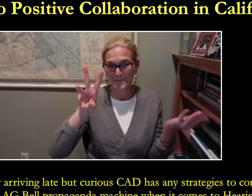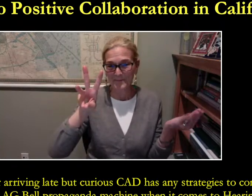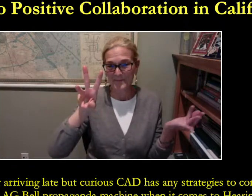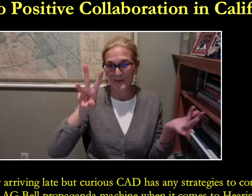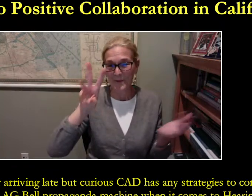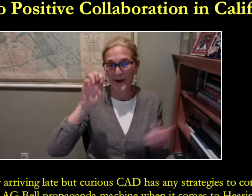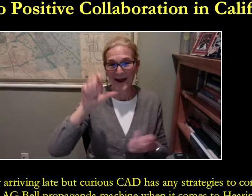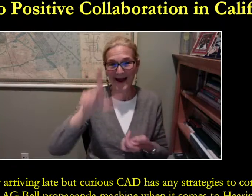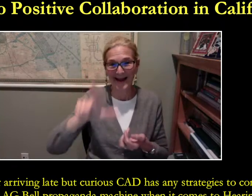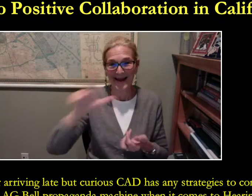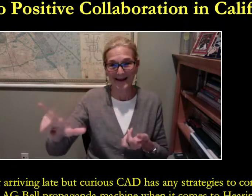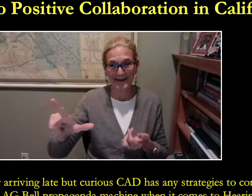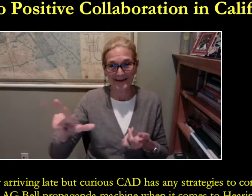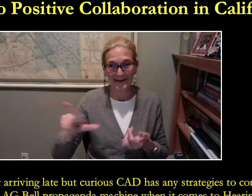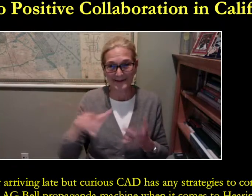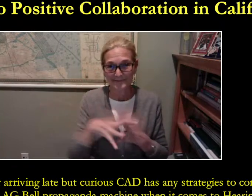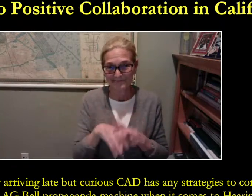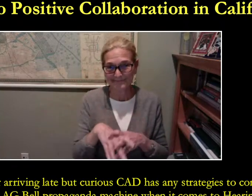Well,